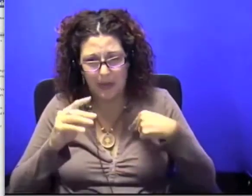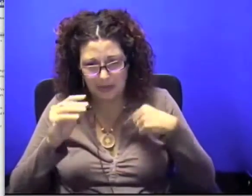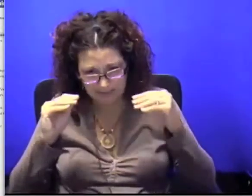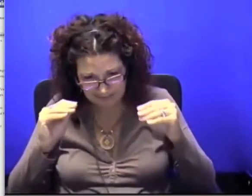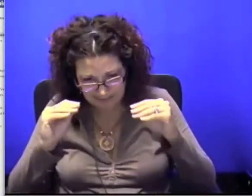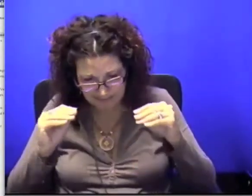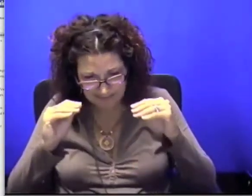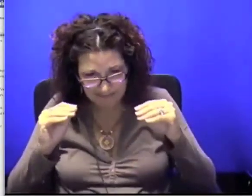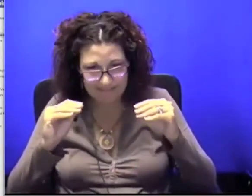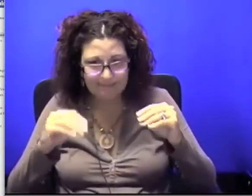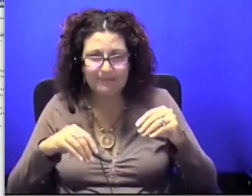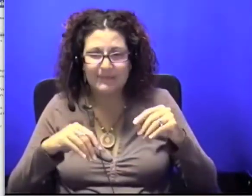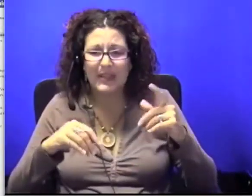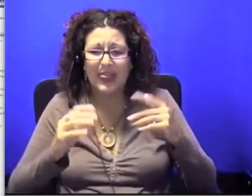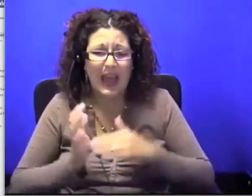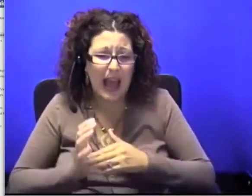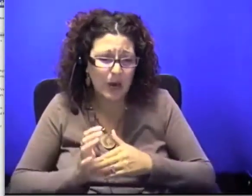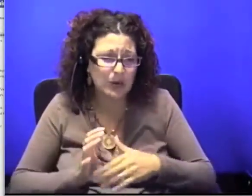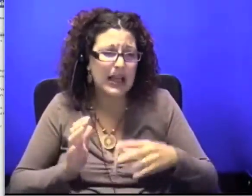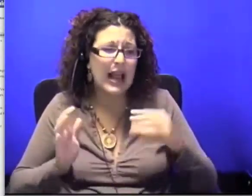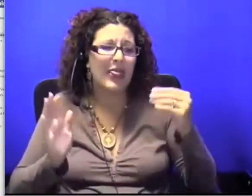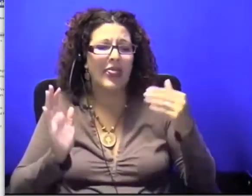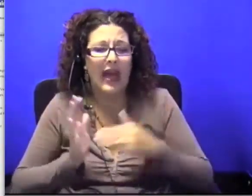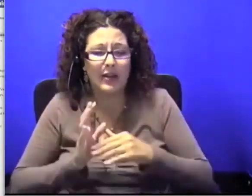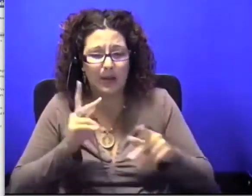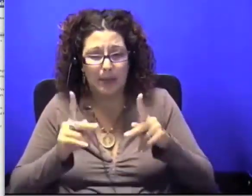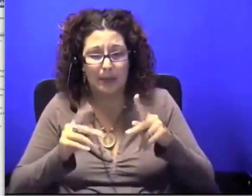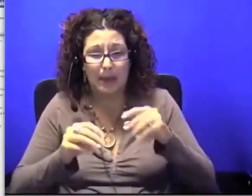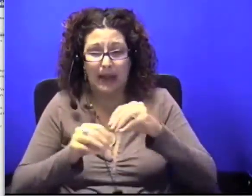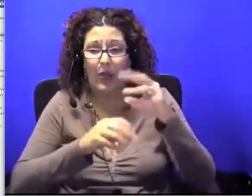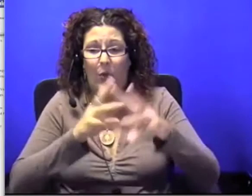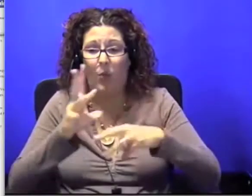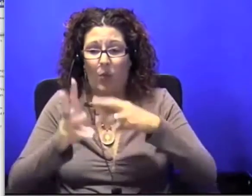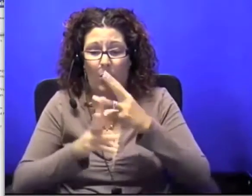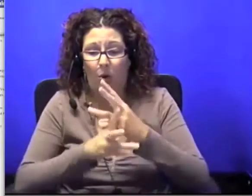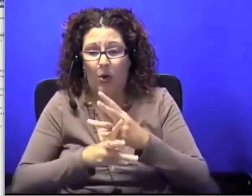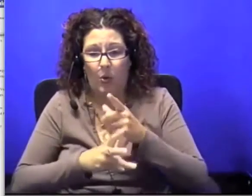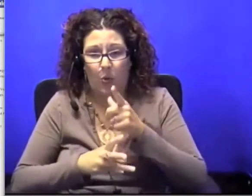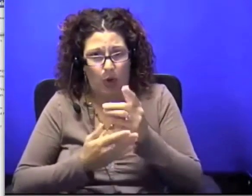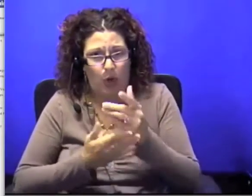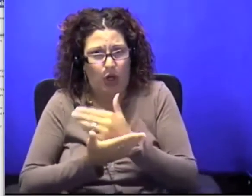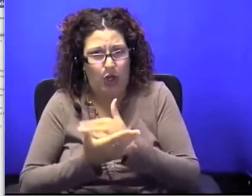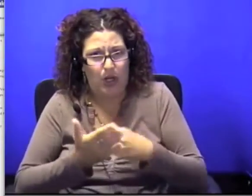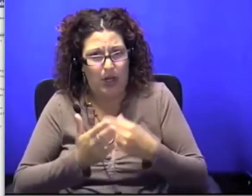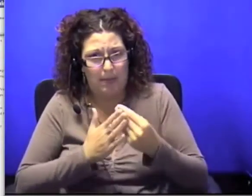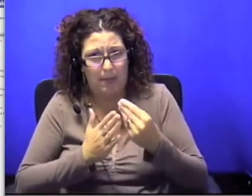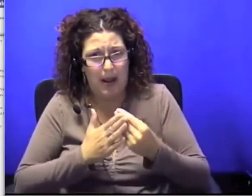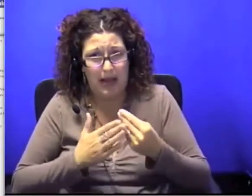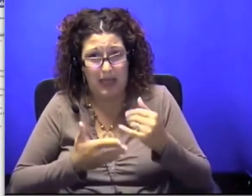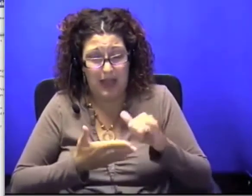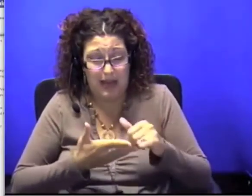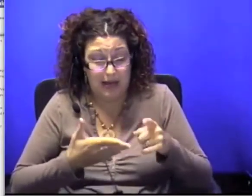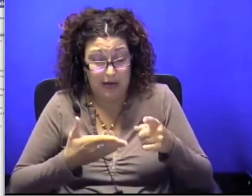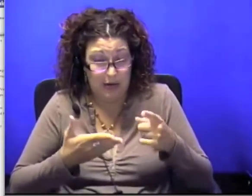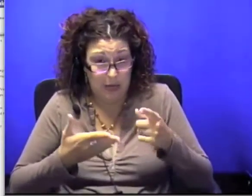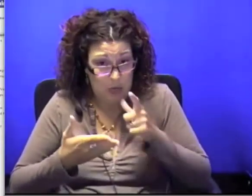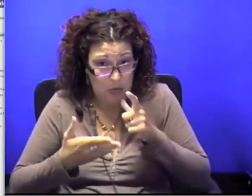taught. Whereas there are thousands and thousands of people around the world who are literally earning streams of income that will take your breath